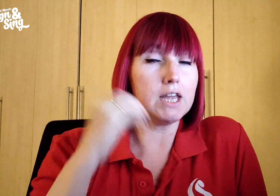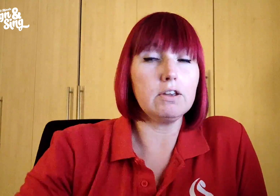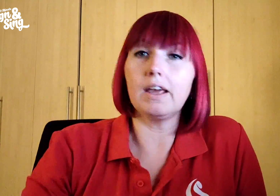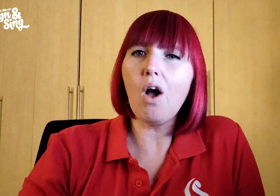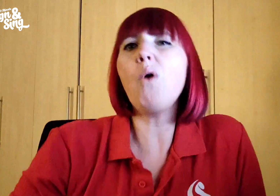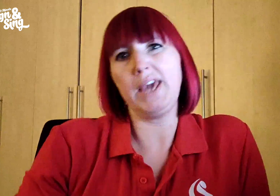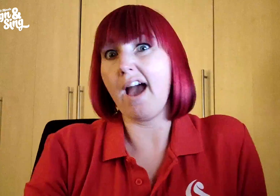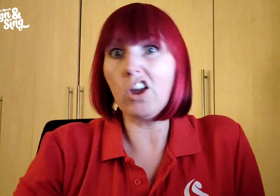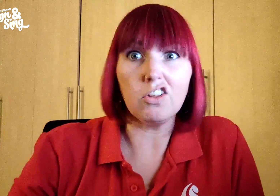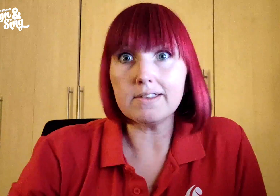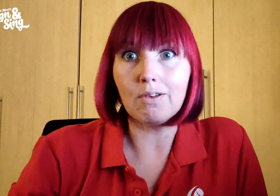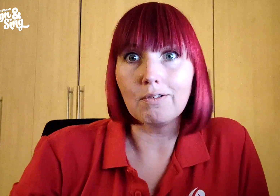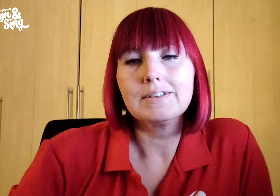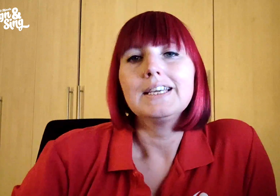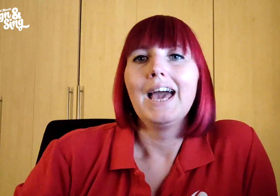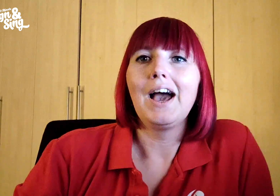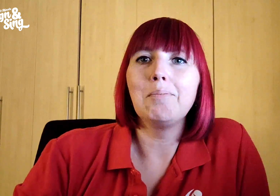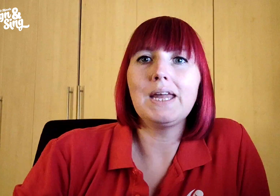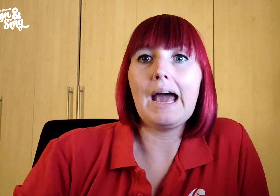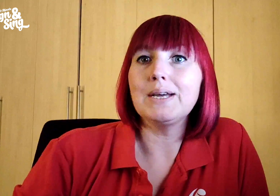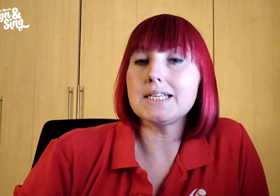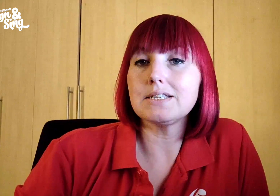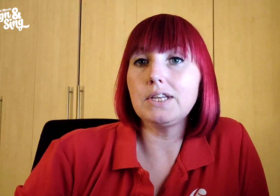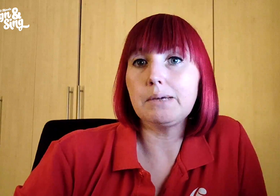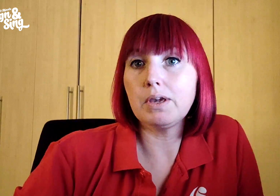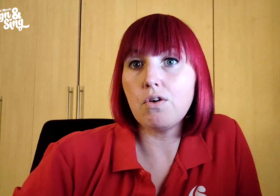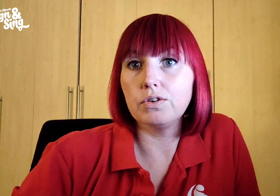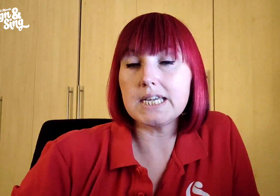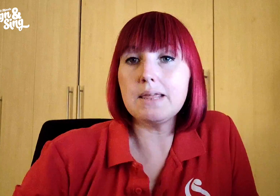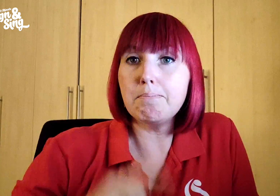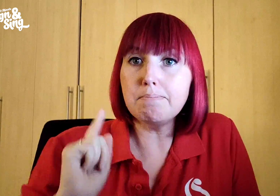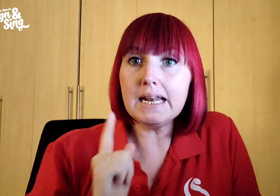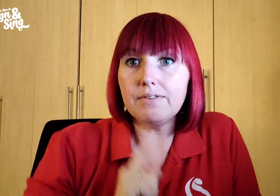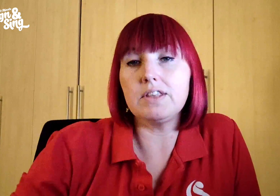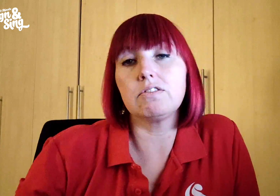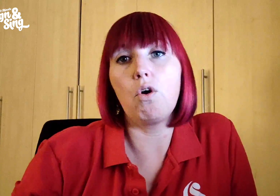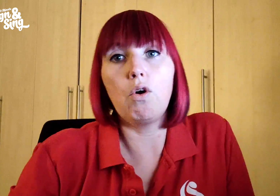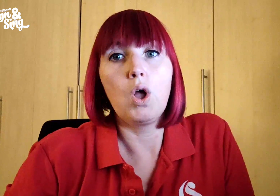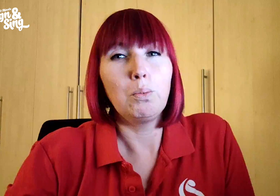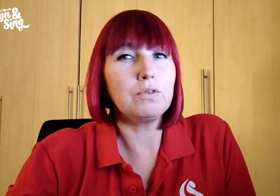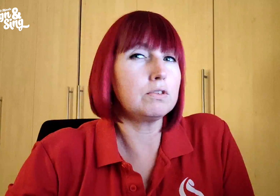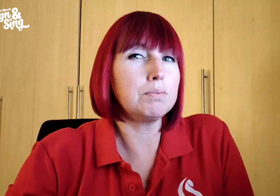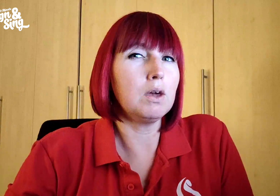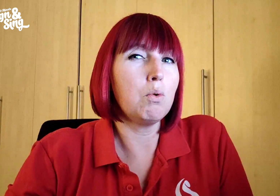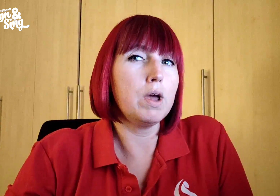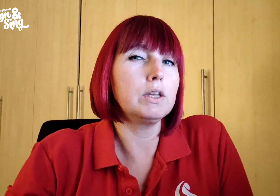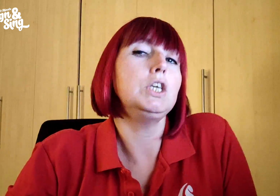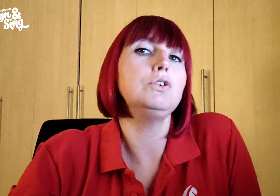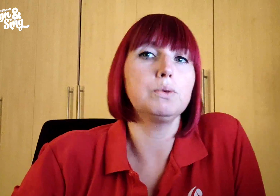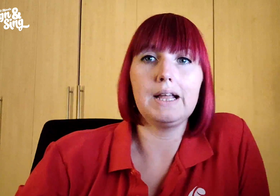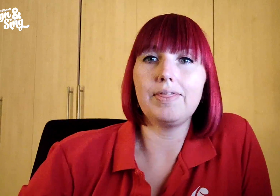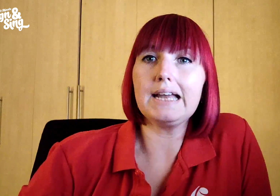soon as you hear it you think, oh yeah, I know this song. Now it's exciting because in the middle of this song we've got something